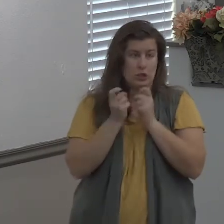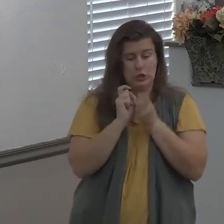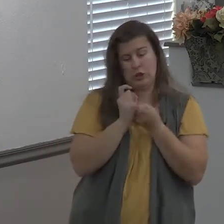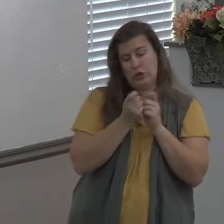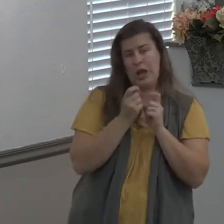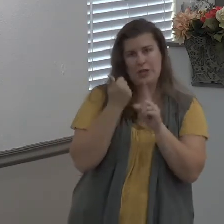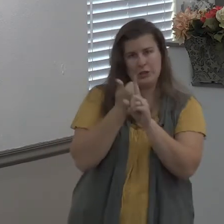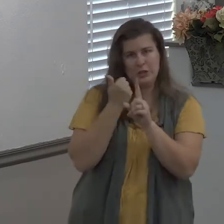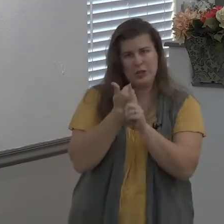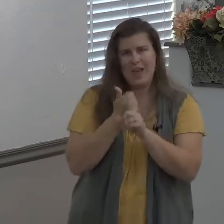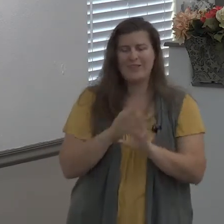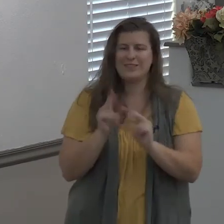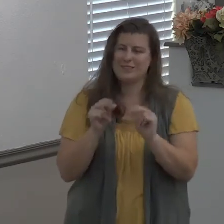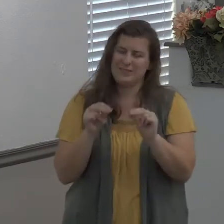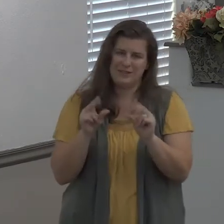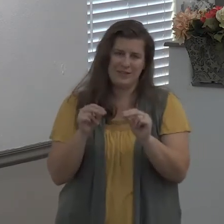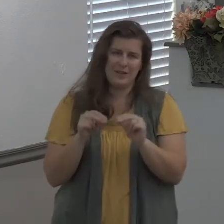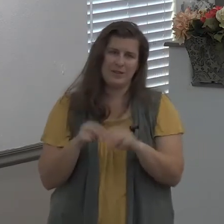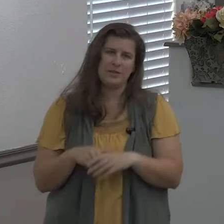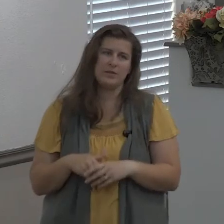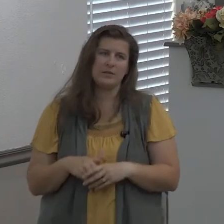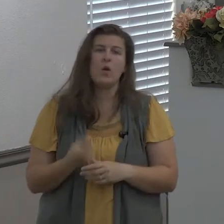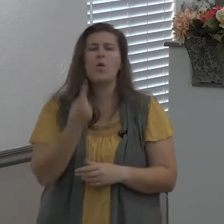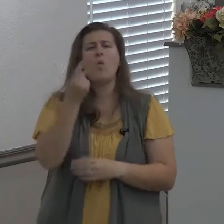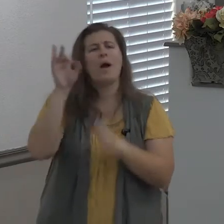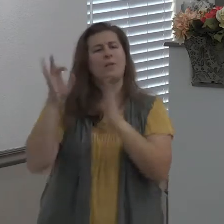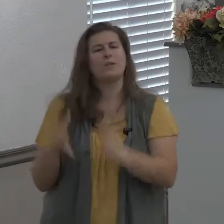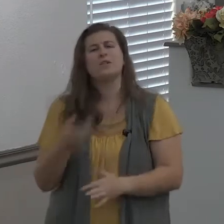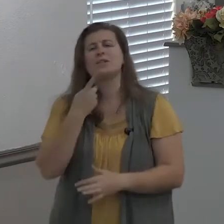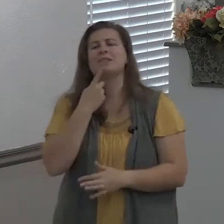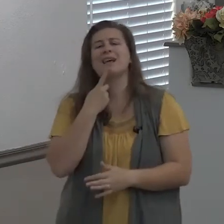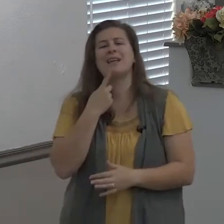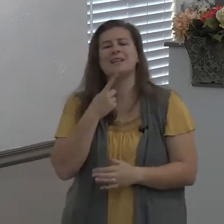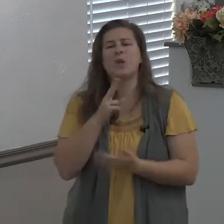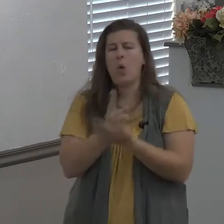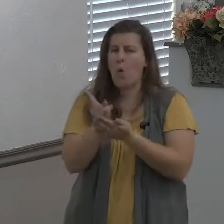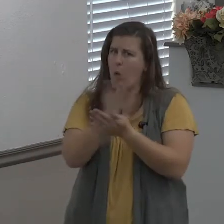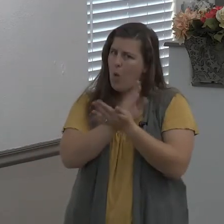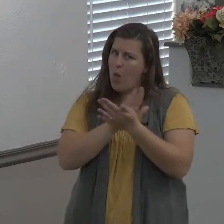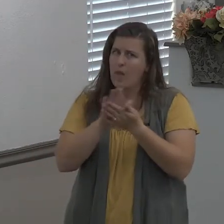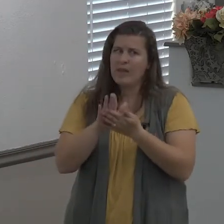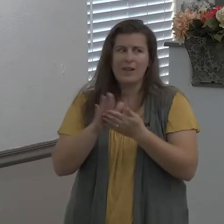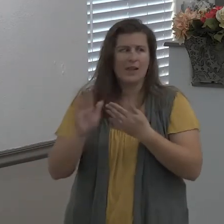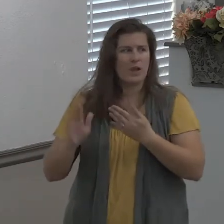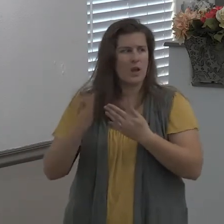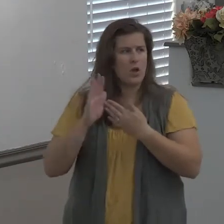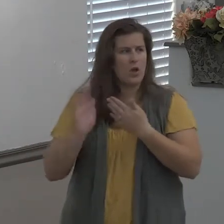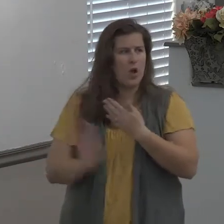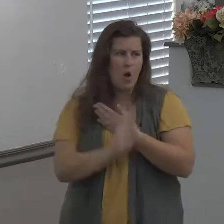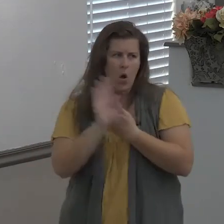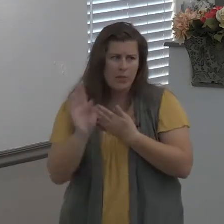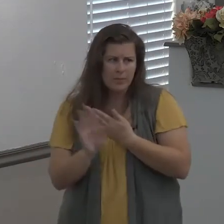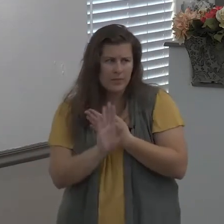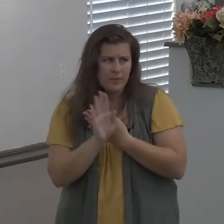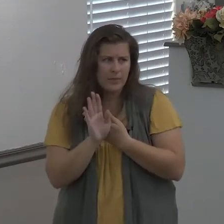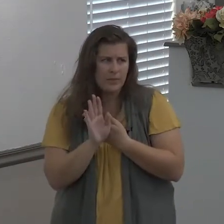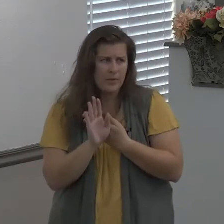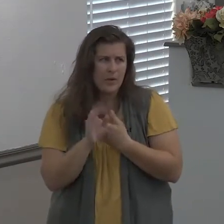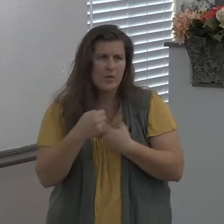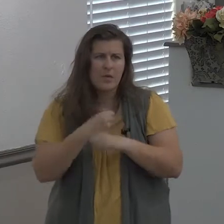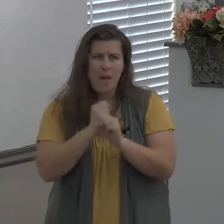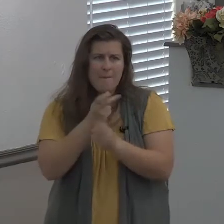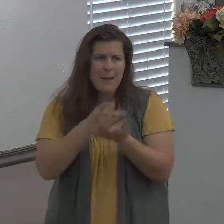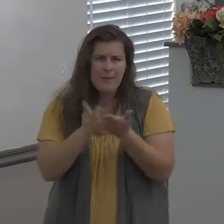yours. You don't get to modify it. You don't get to tweak it. You don't get to change it. One preacher said